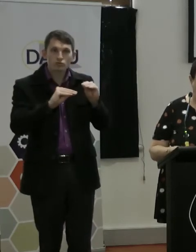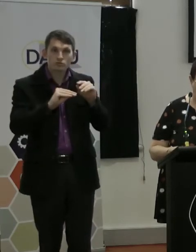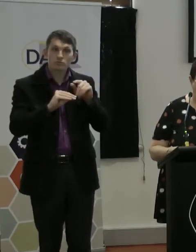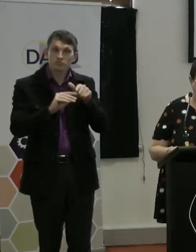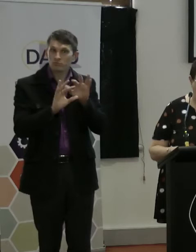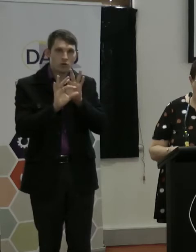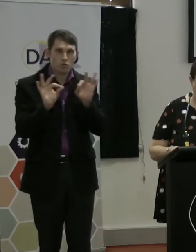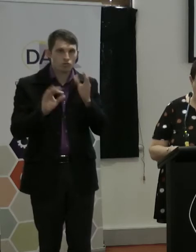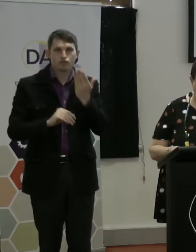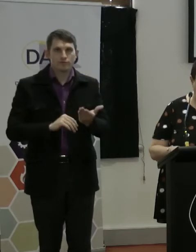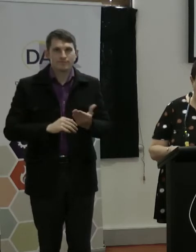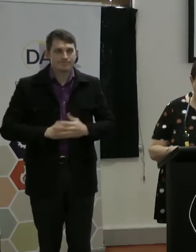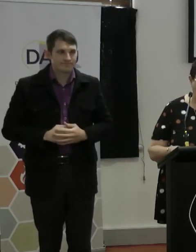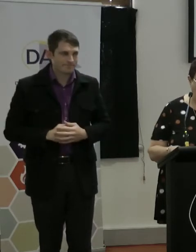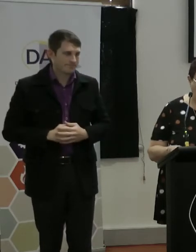cost.